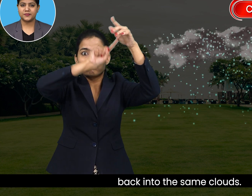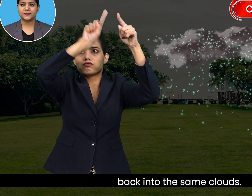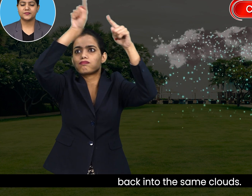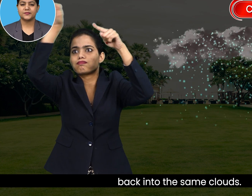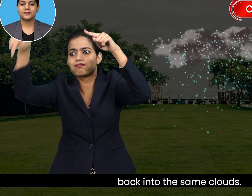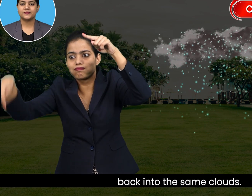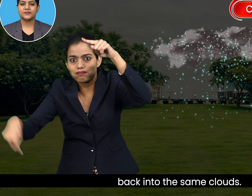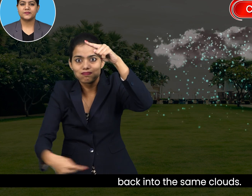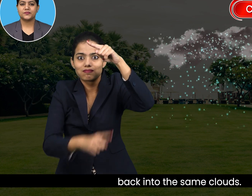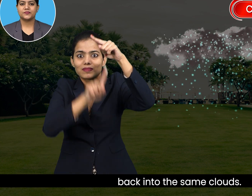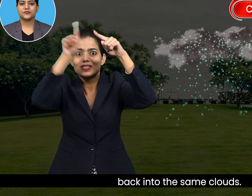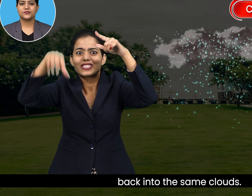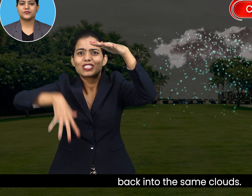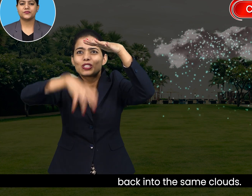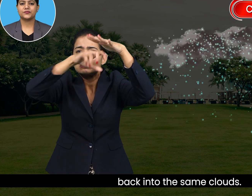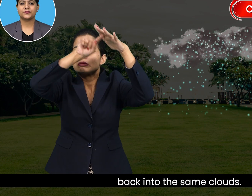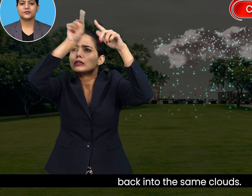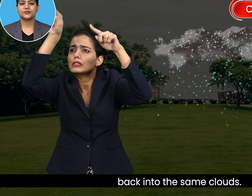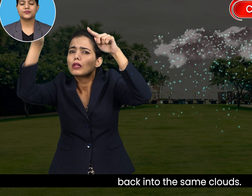clouds.